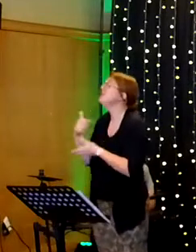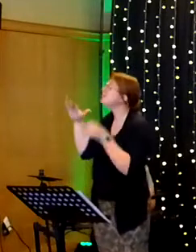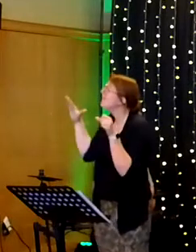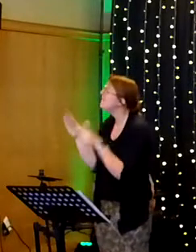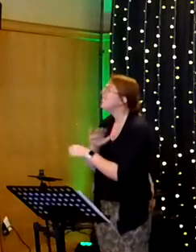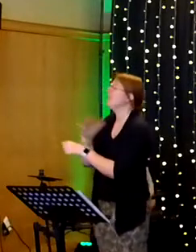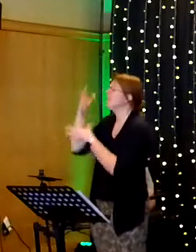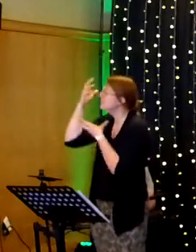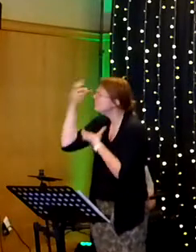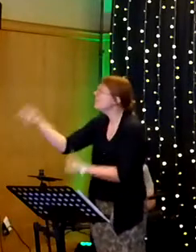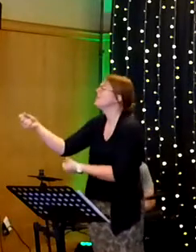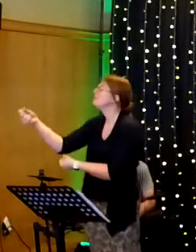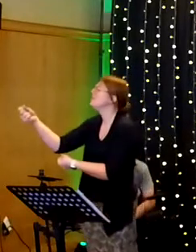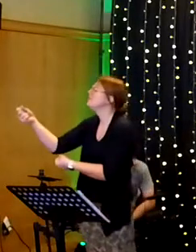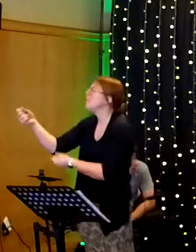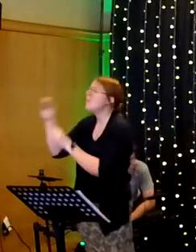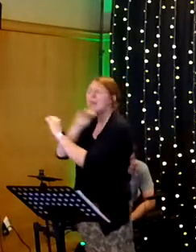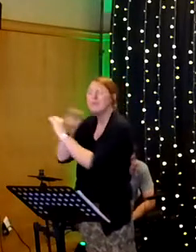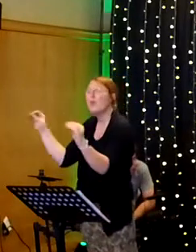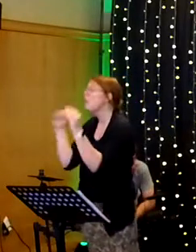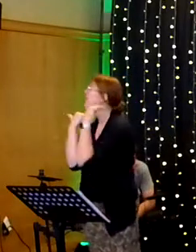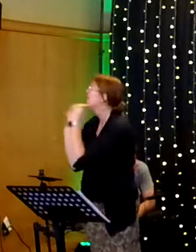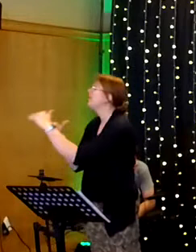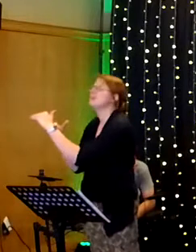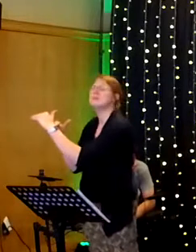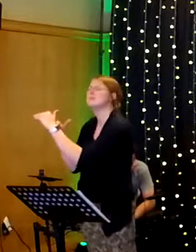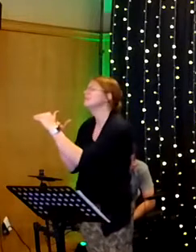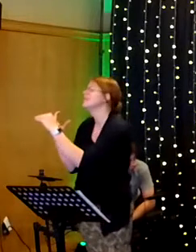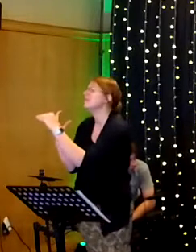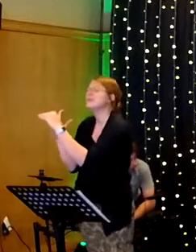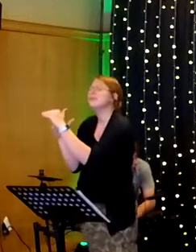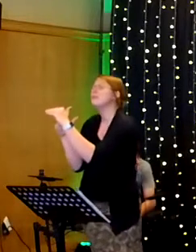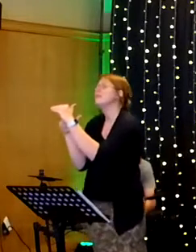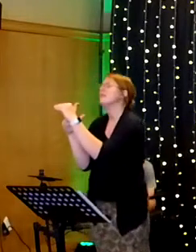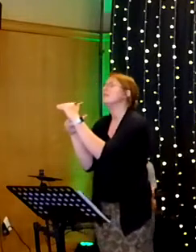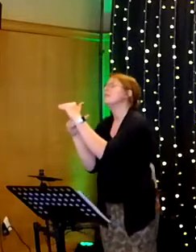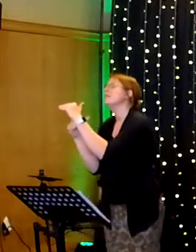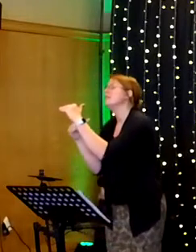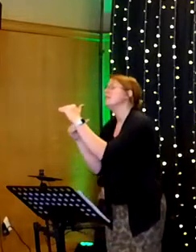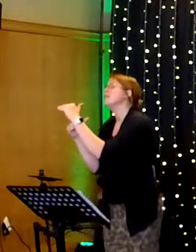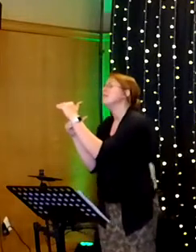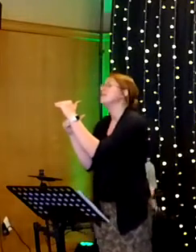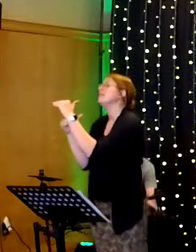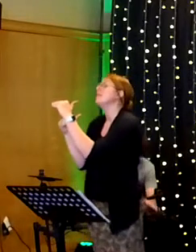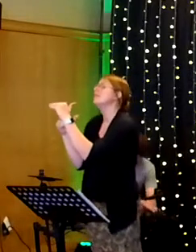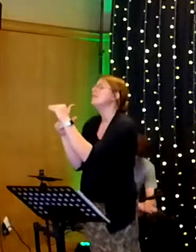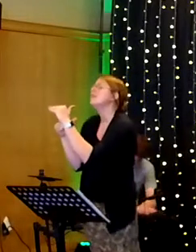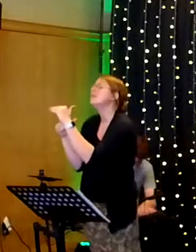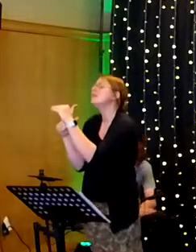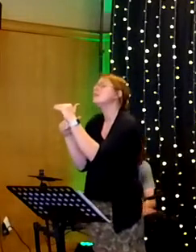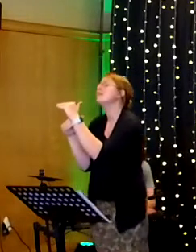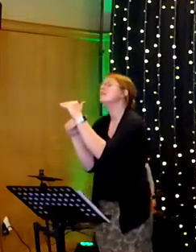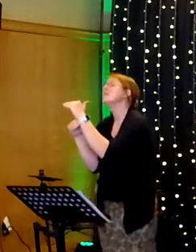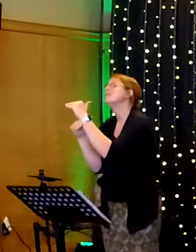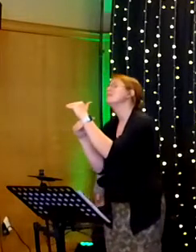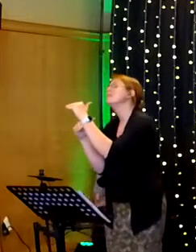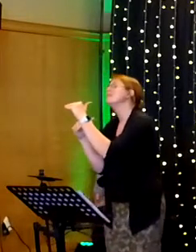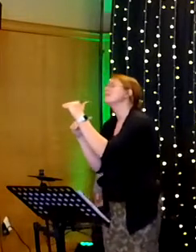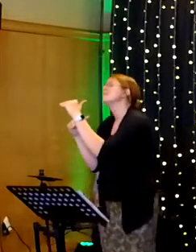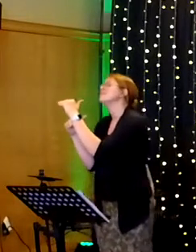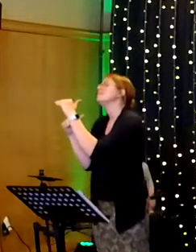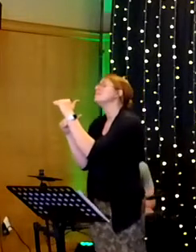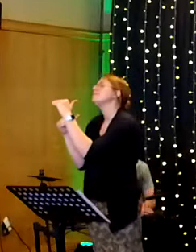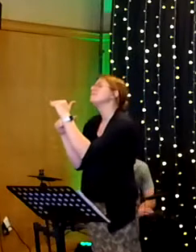borders. Allow us to put our trust without any type of pullback at